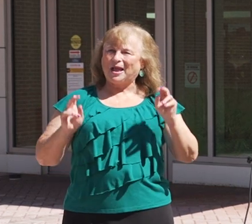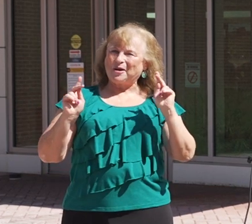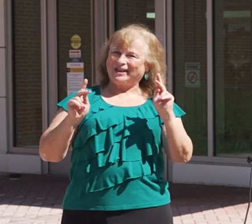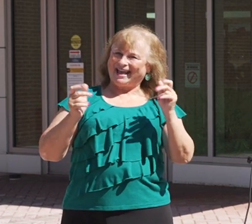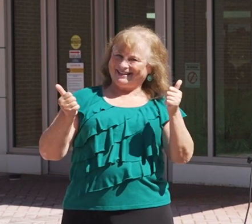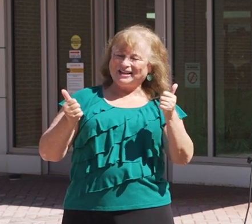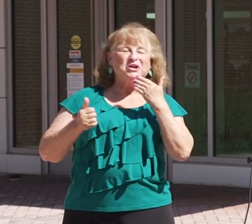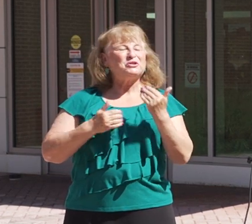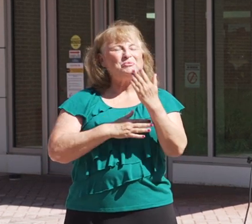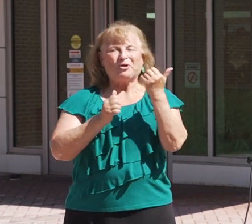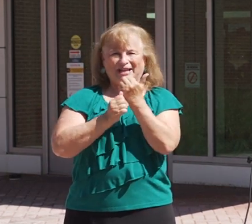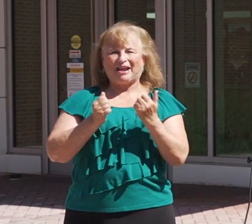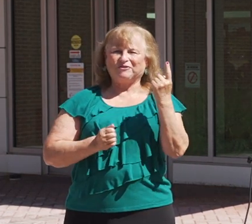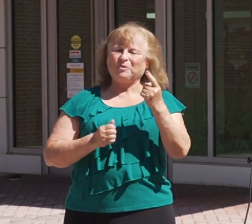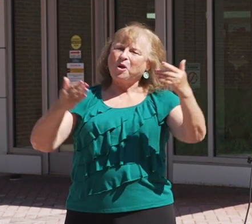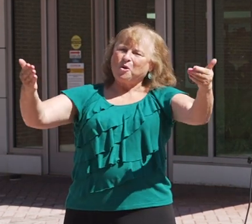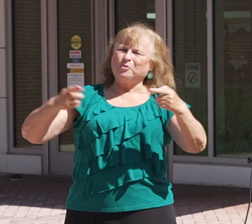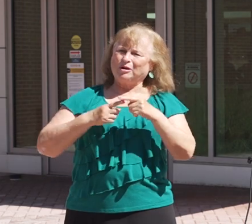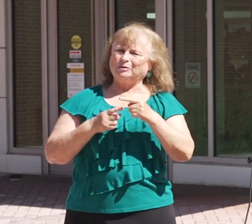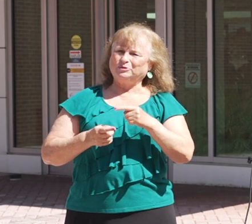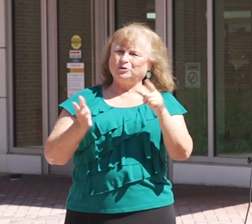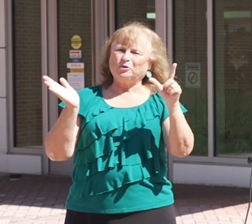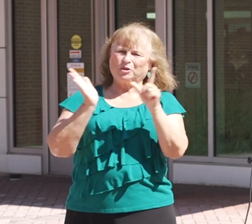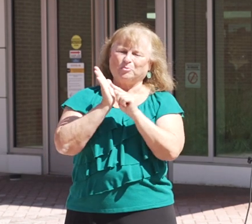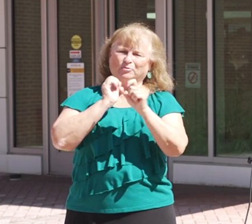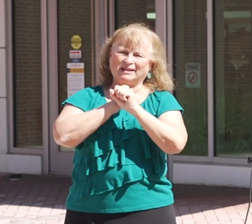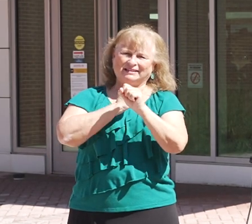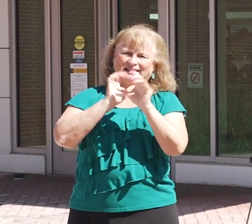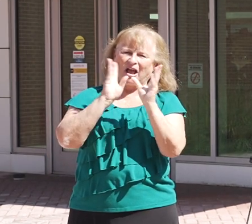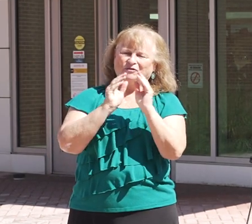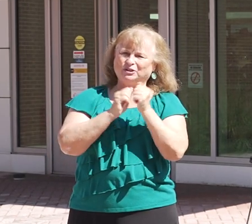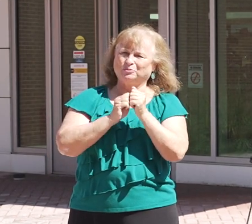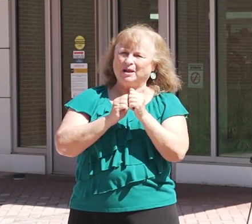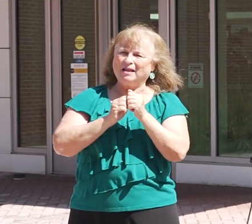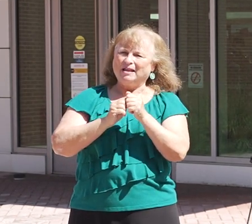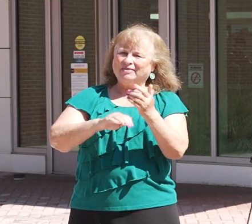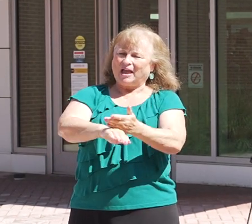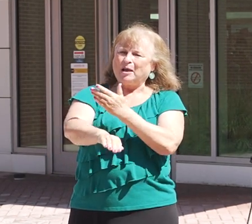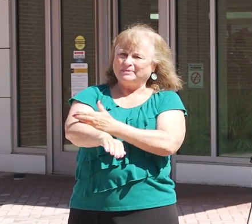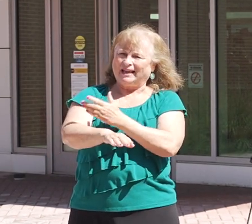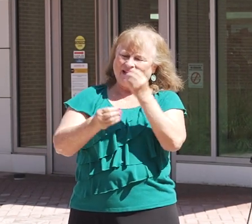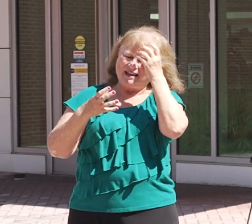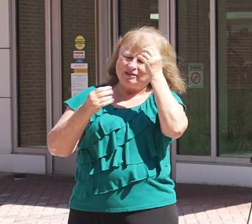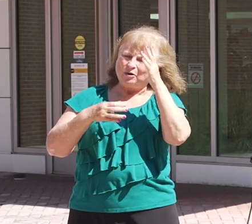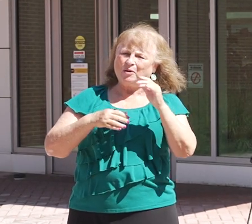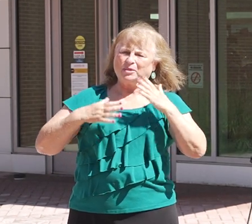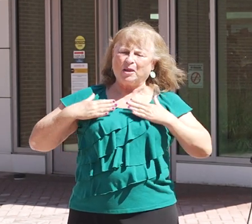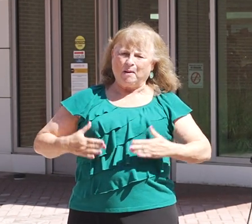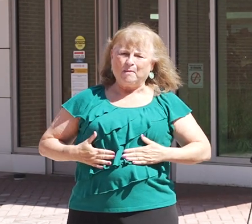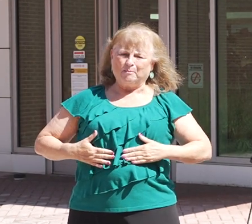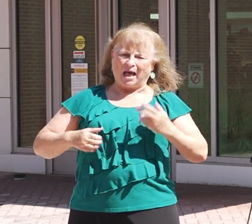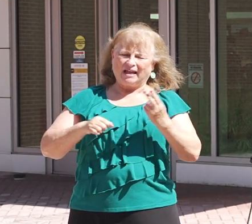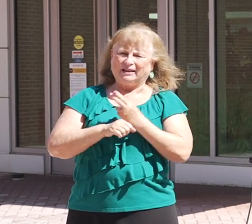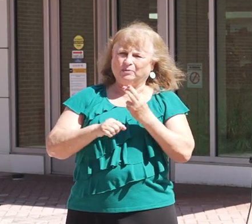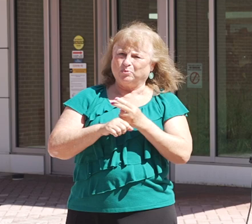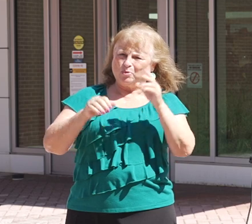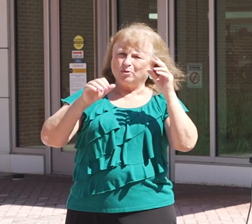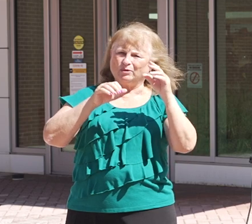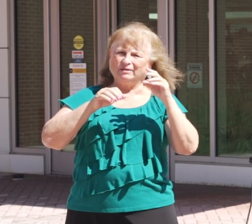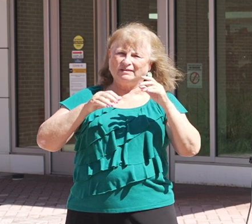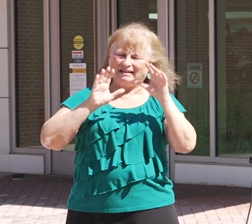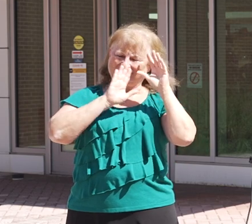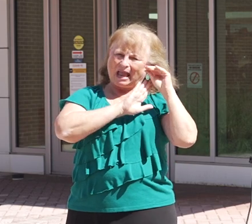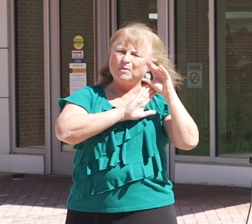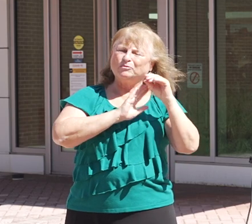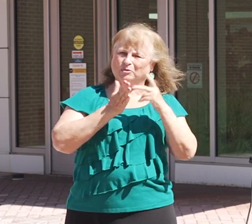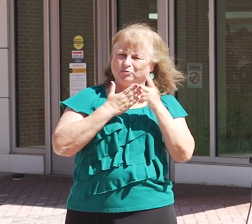Okay. Good morning, everyone, and welcome to our press conference with an update on the body-worn camera program. I want to welcome members of the press who